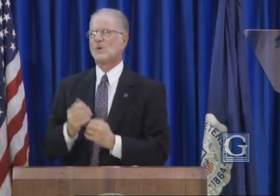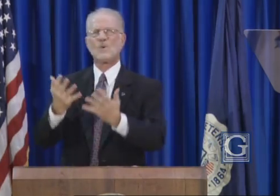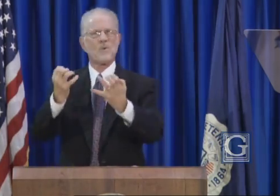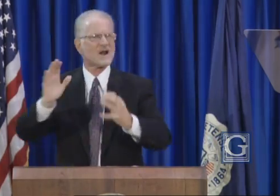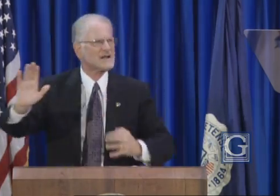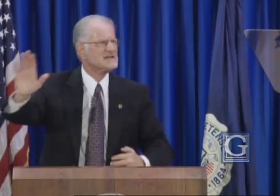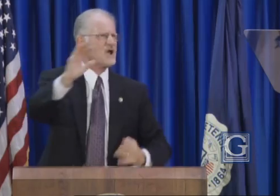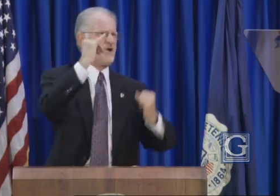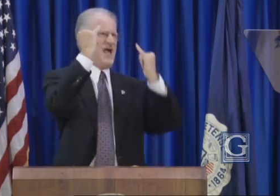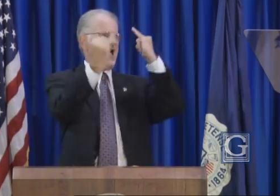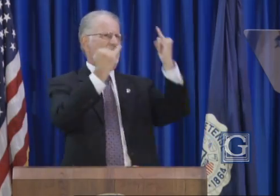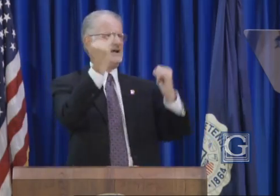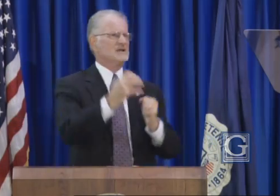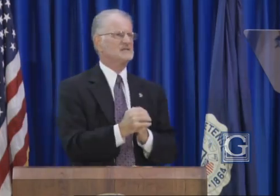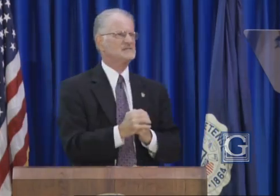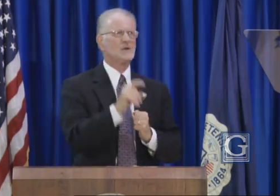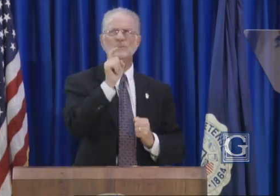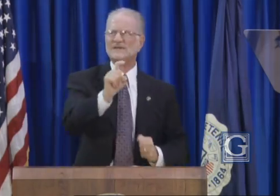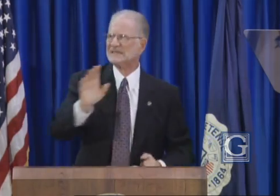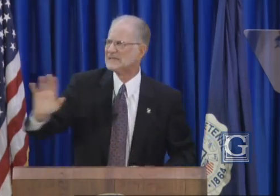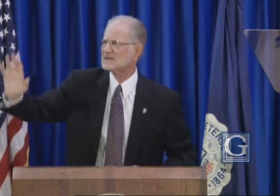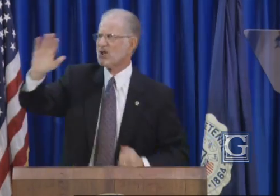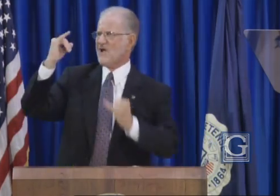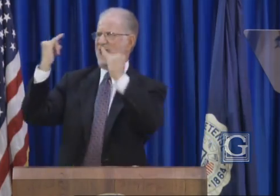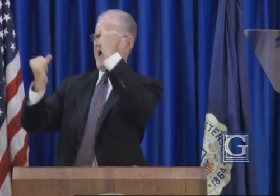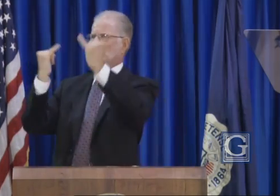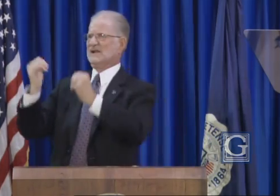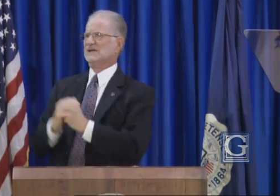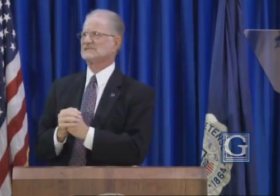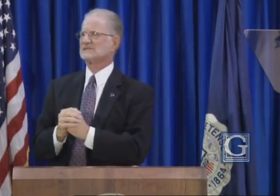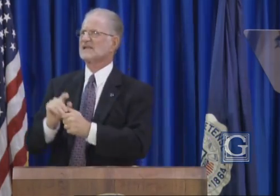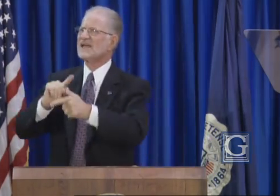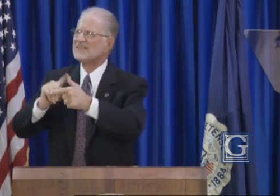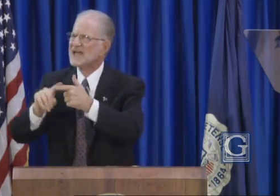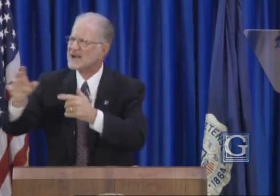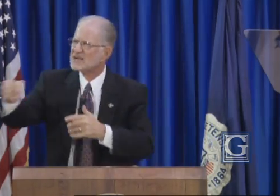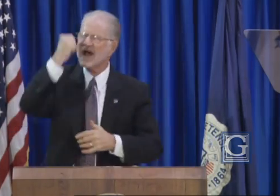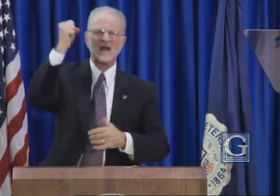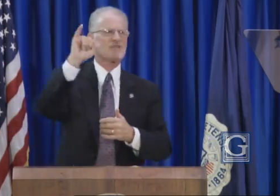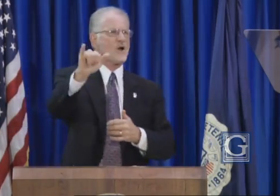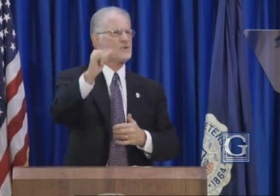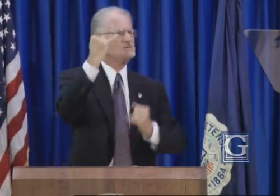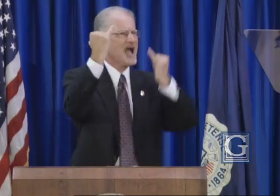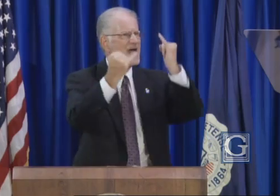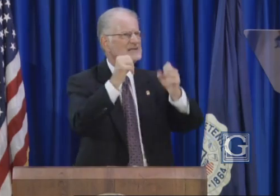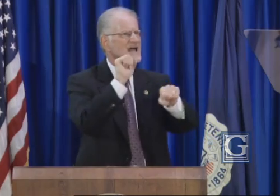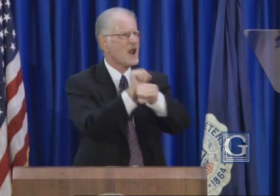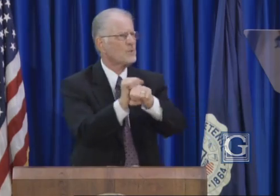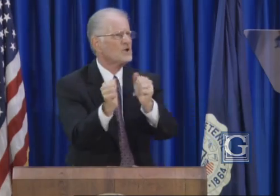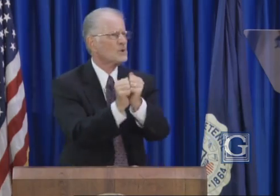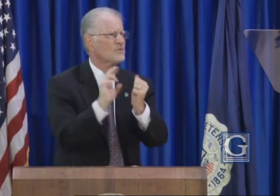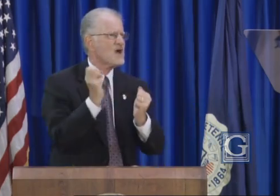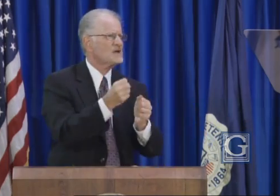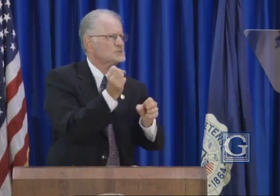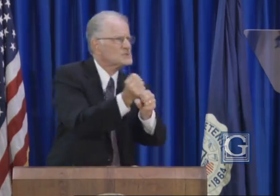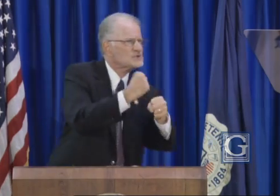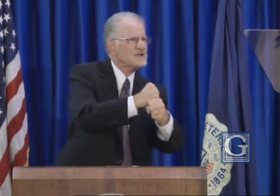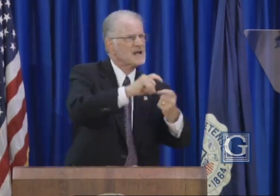be over. We want your ideas. In fact, we need your ideas. We take those